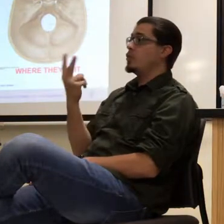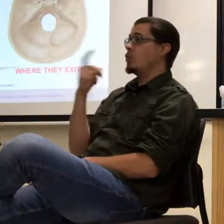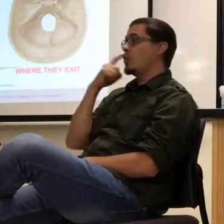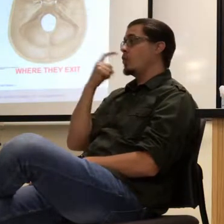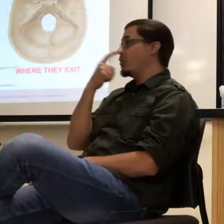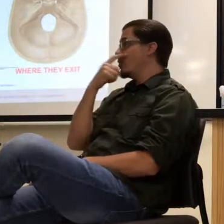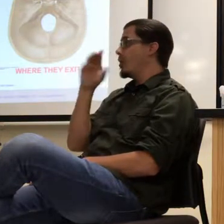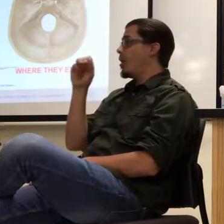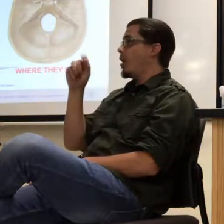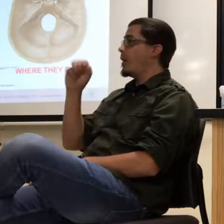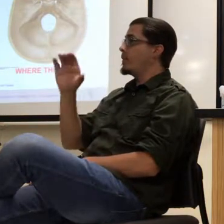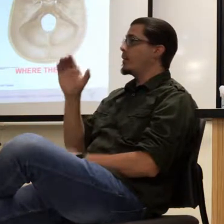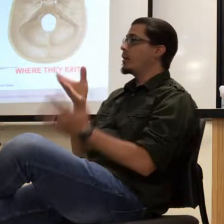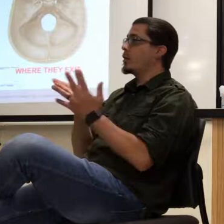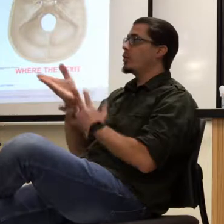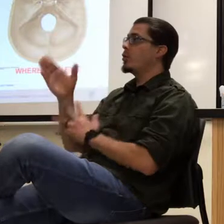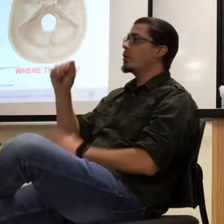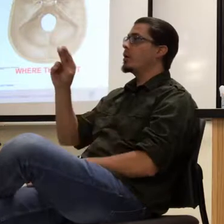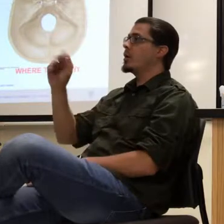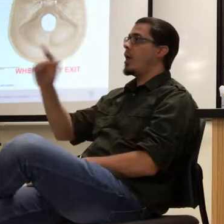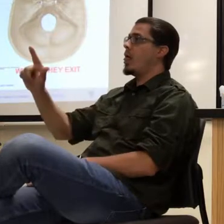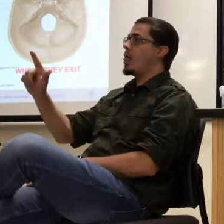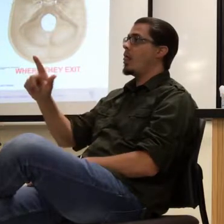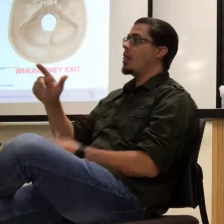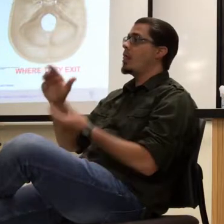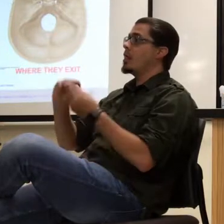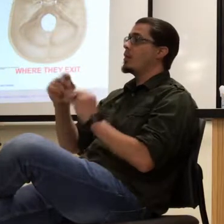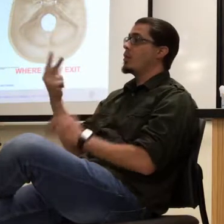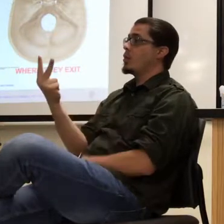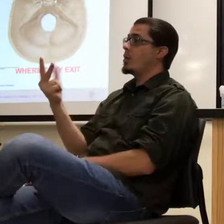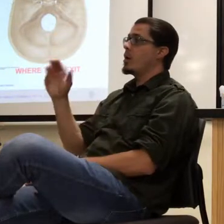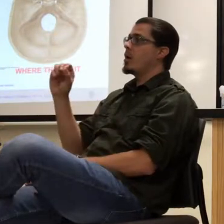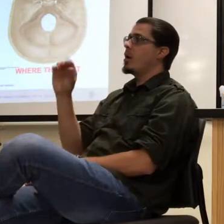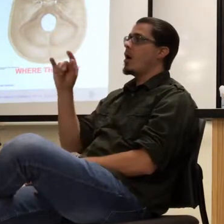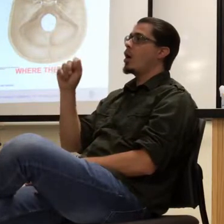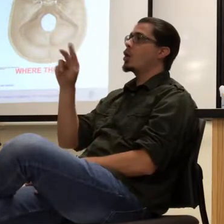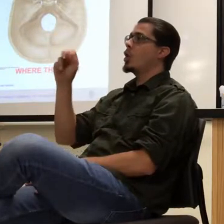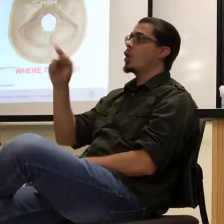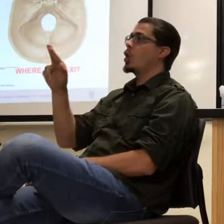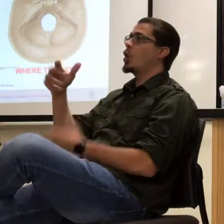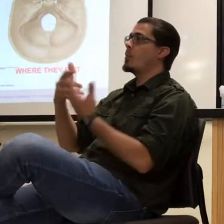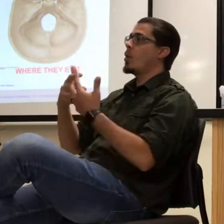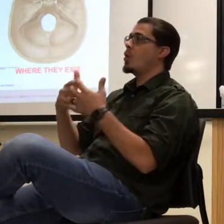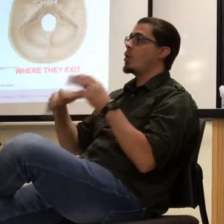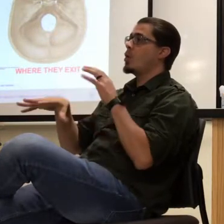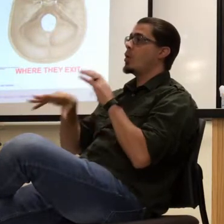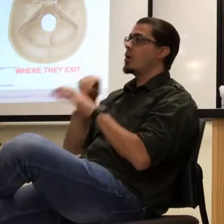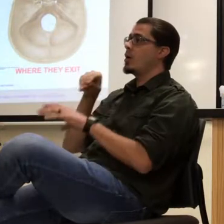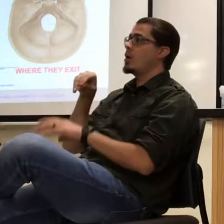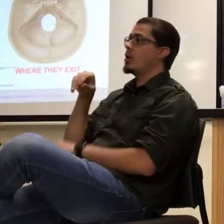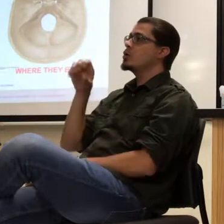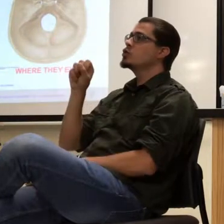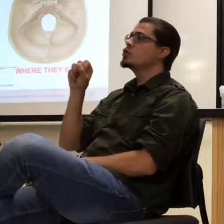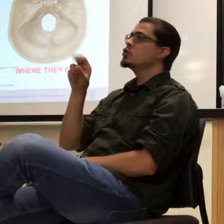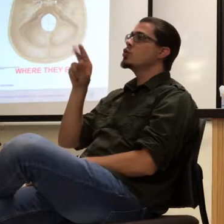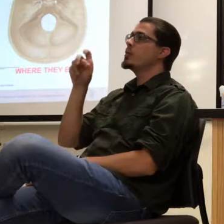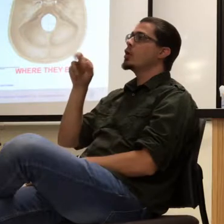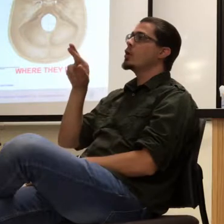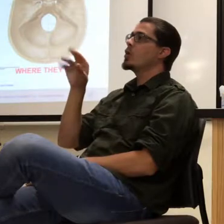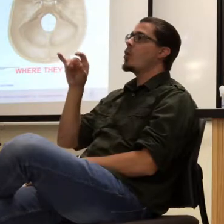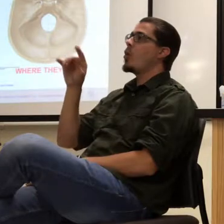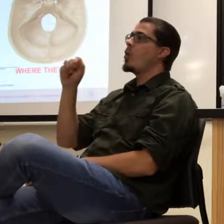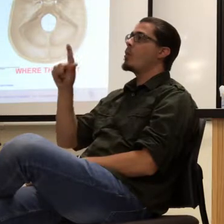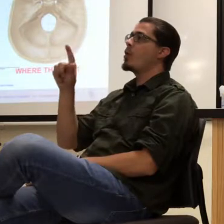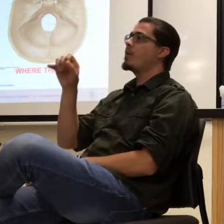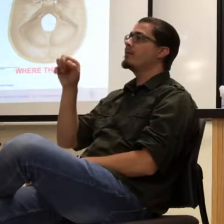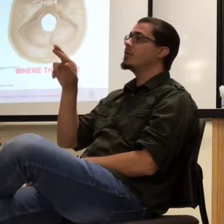exits through optic canal. Cranial nerve 3, ocular motor, that exits superior orbital fissure.